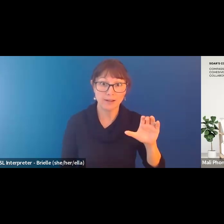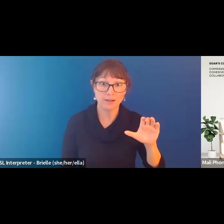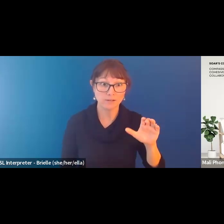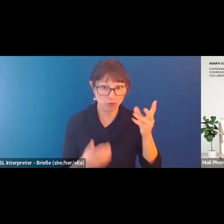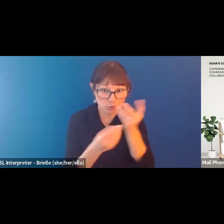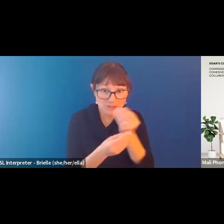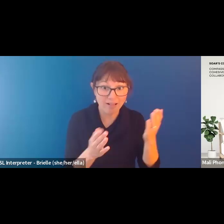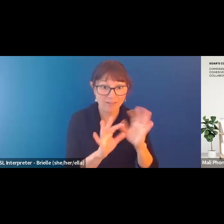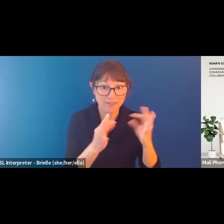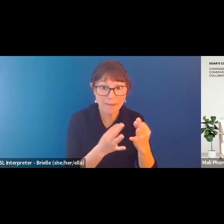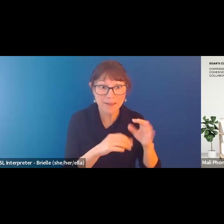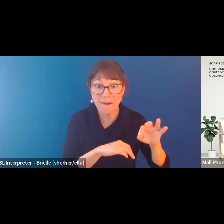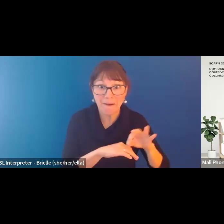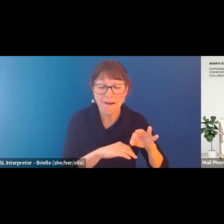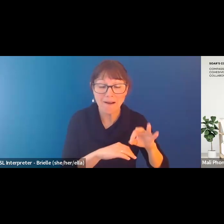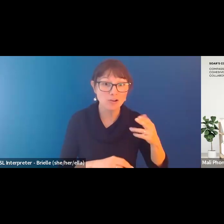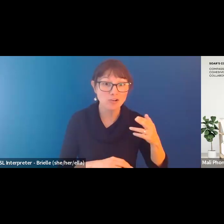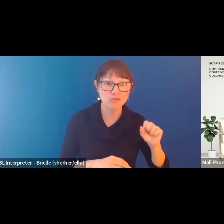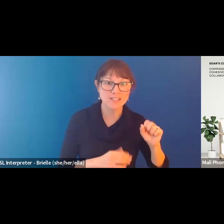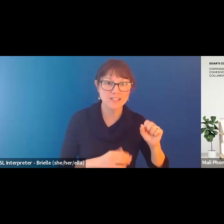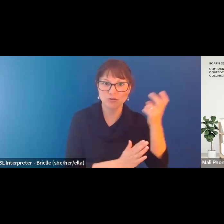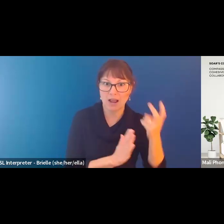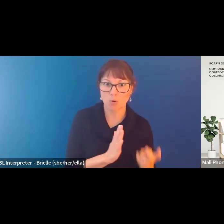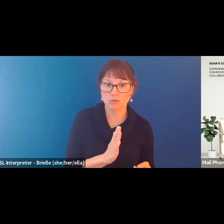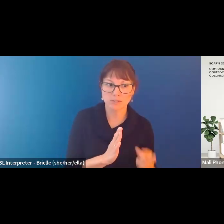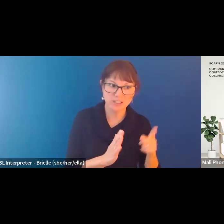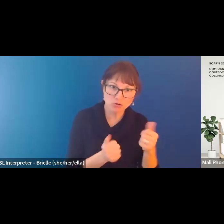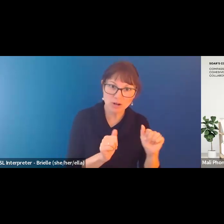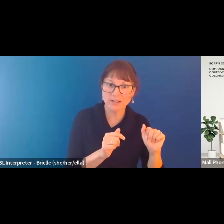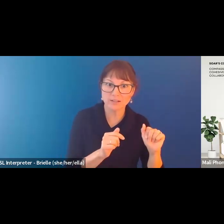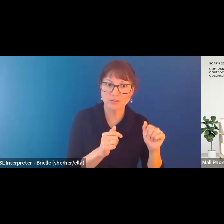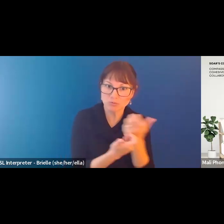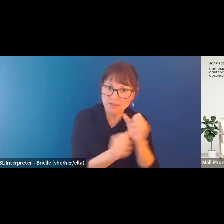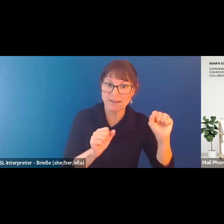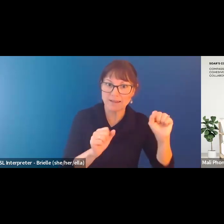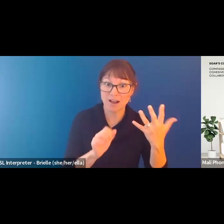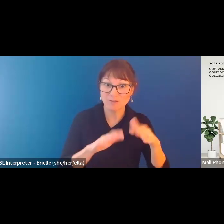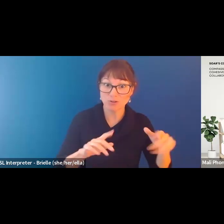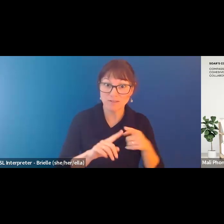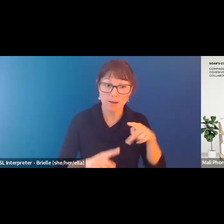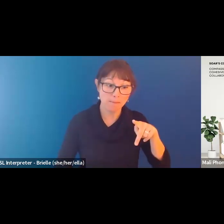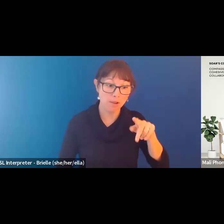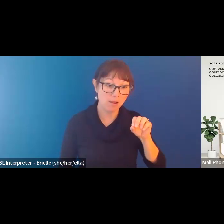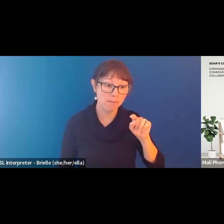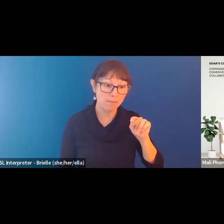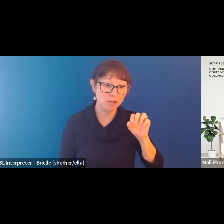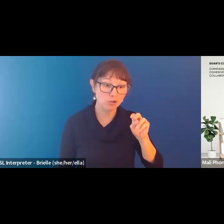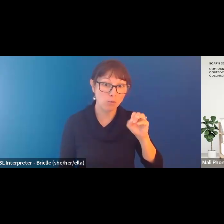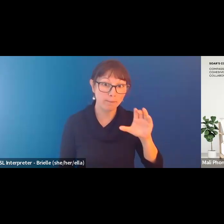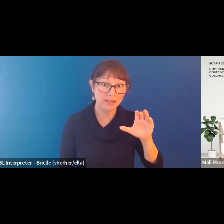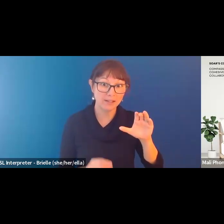unfortunately drowned while trying to rescue 5 children from the Potomac River in Virginia. He helped